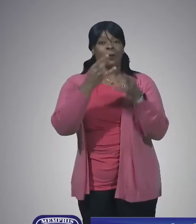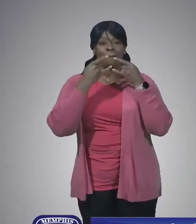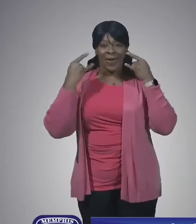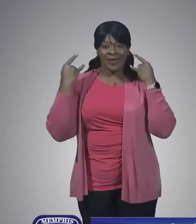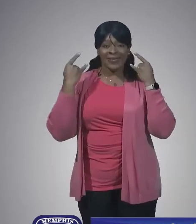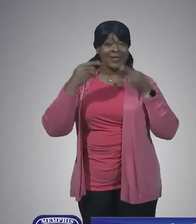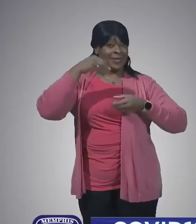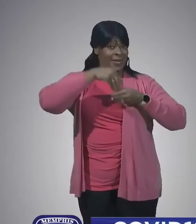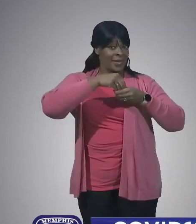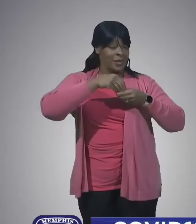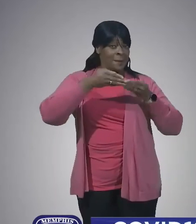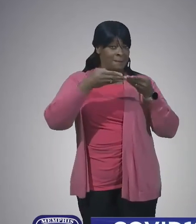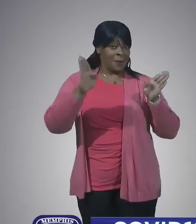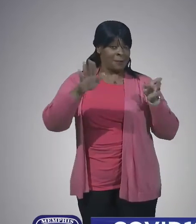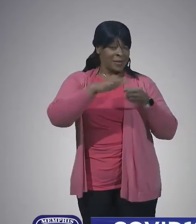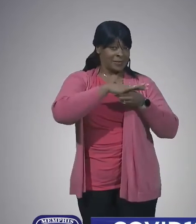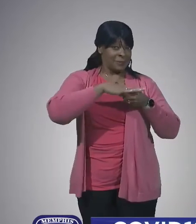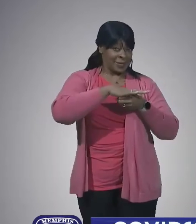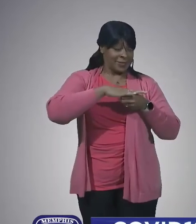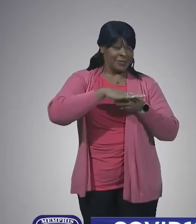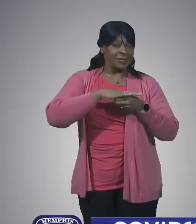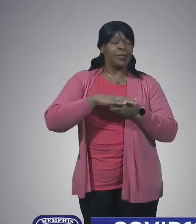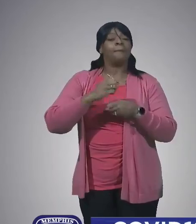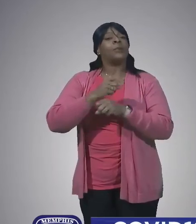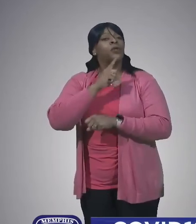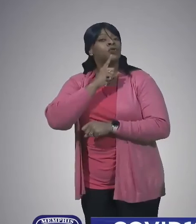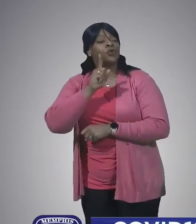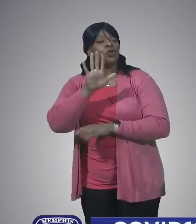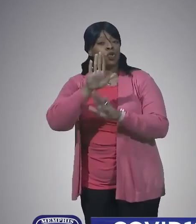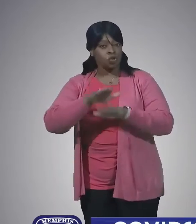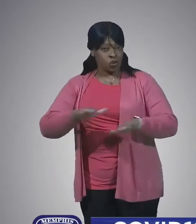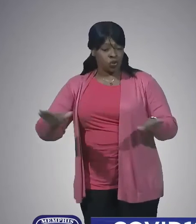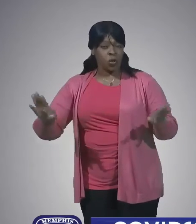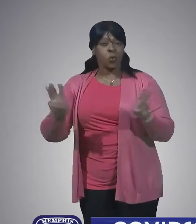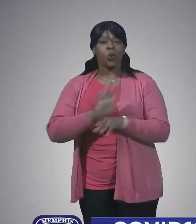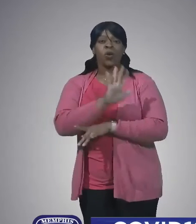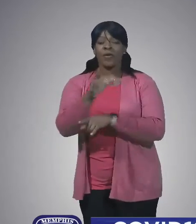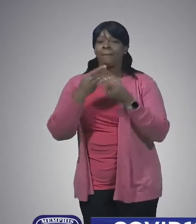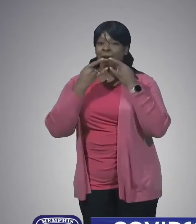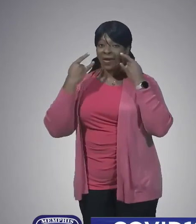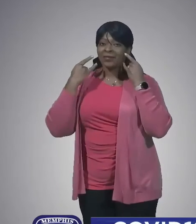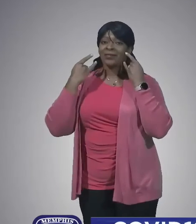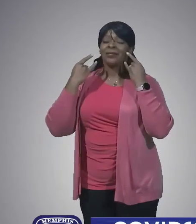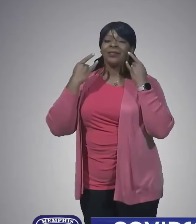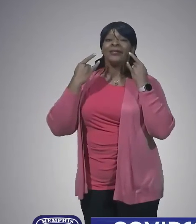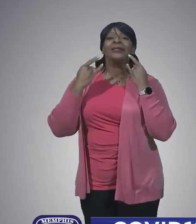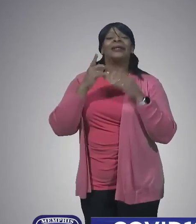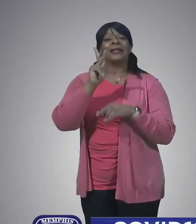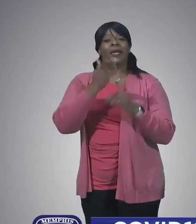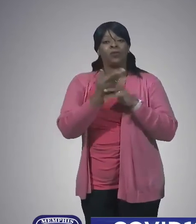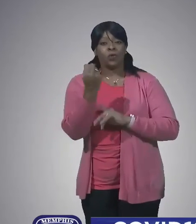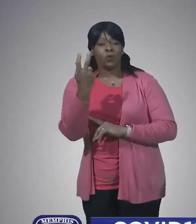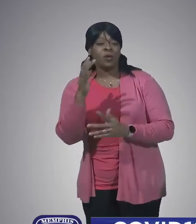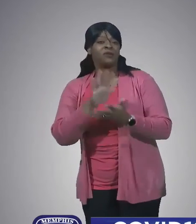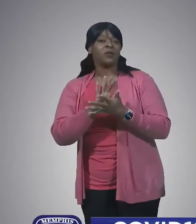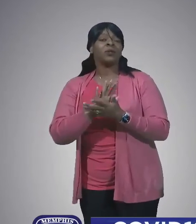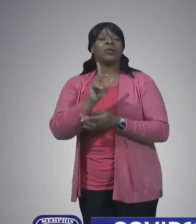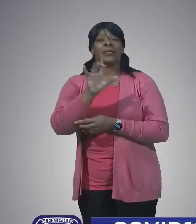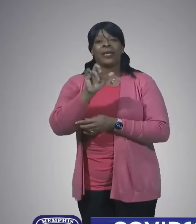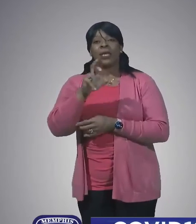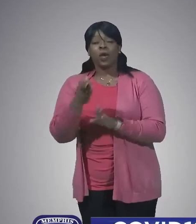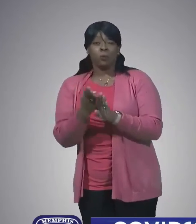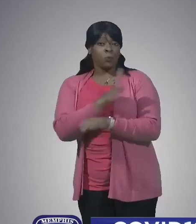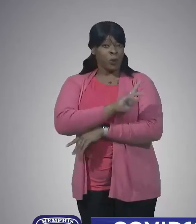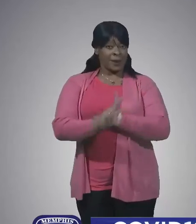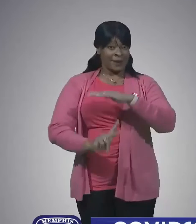in indoor public spaces. Make sure that your children are wearing their masks in K through 12 schools, daycares, and